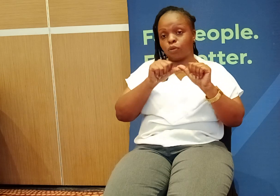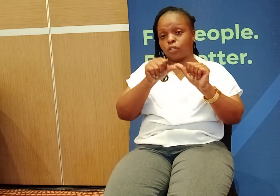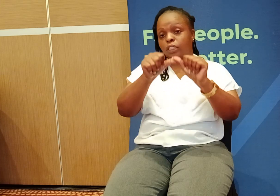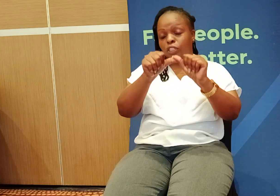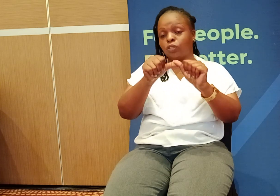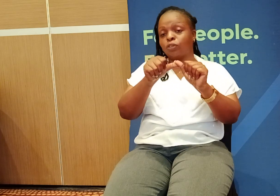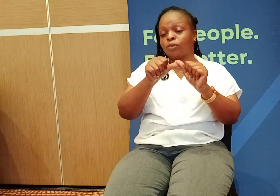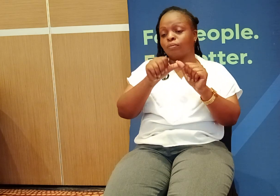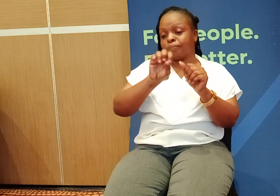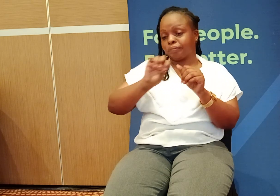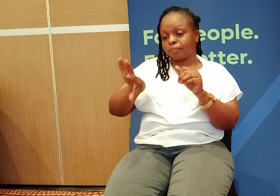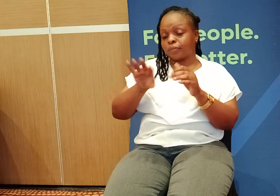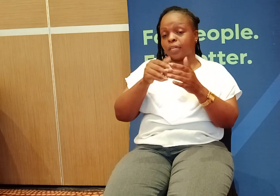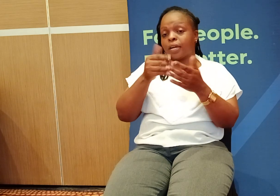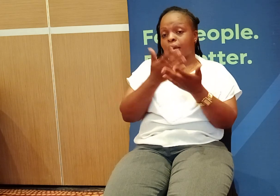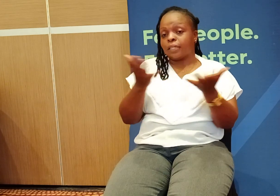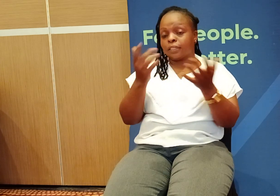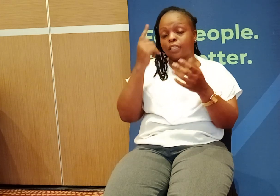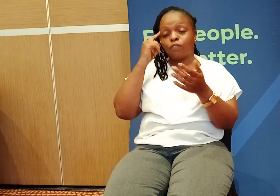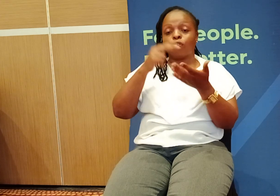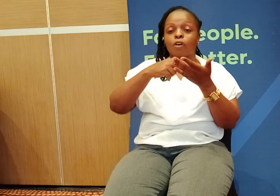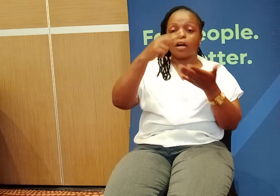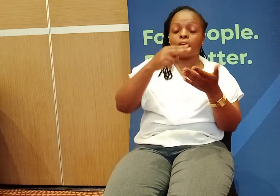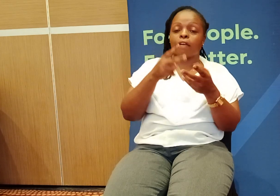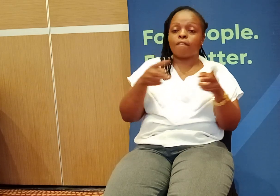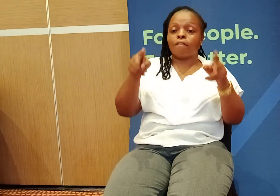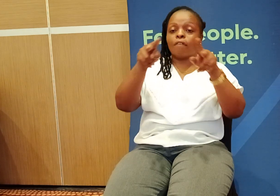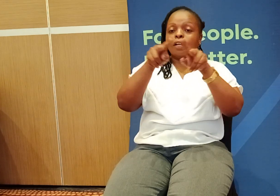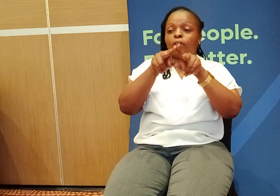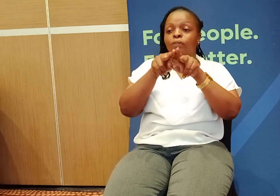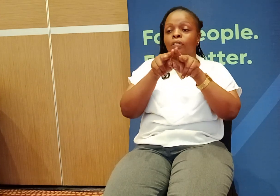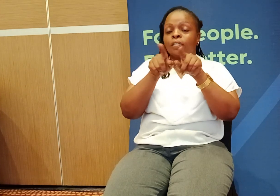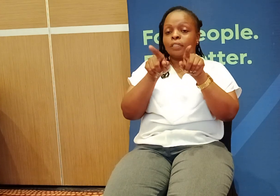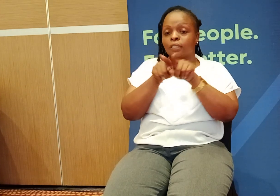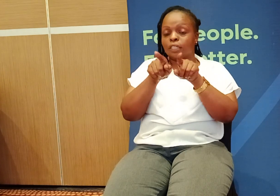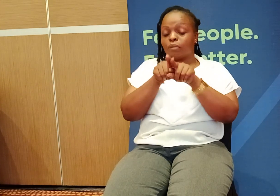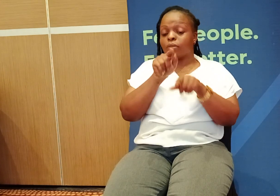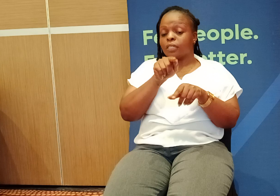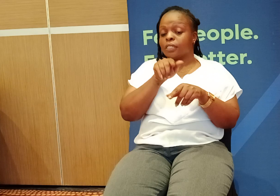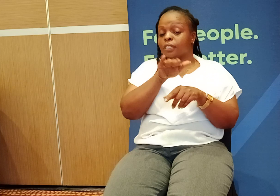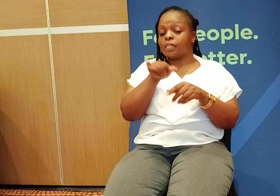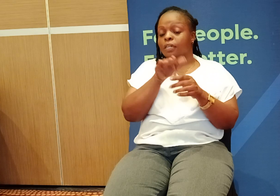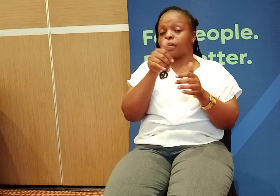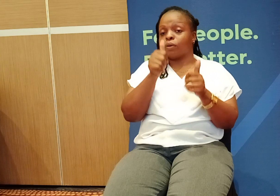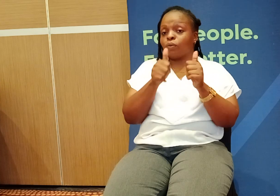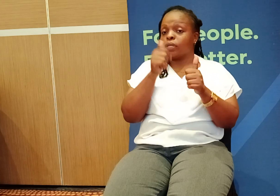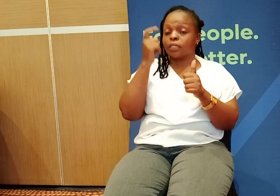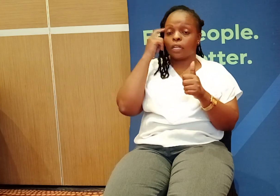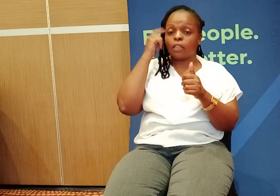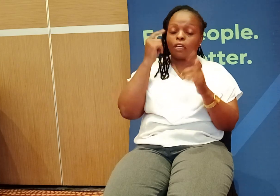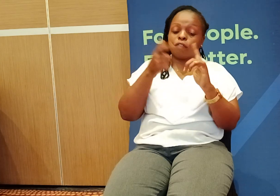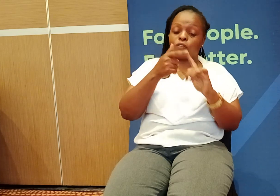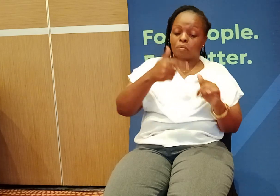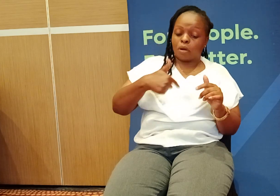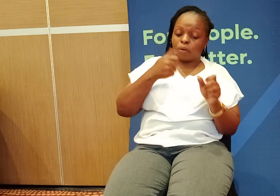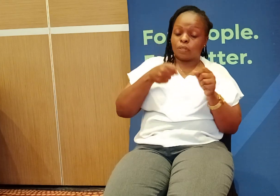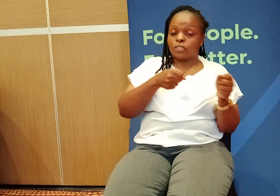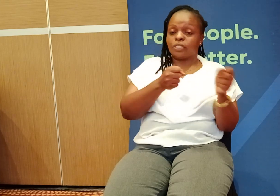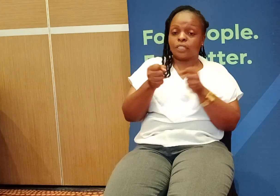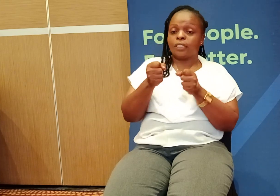value collateral. And this is an area where I think from our strategy, there was a bit,